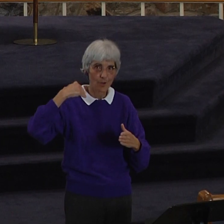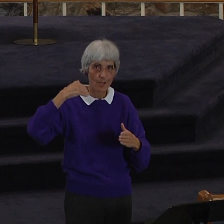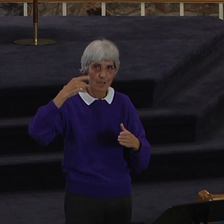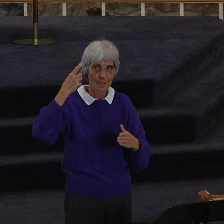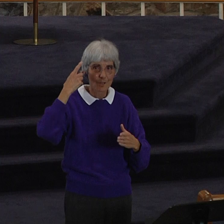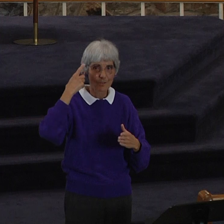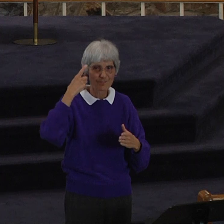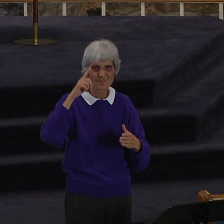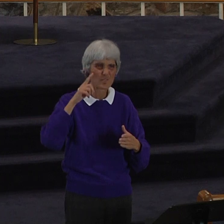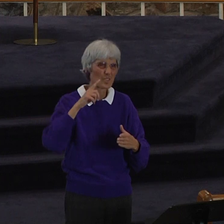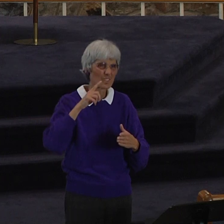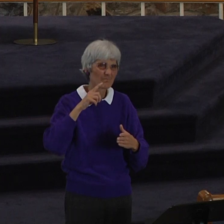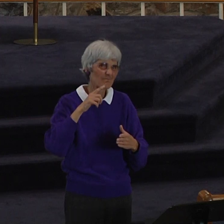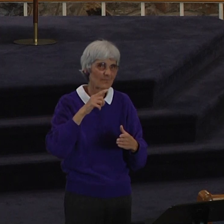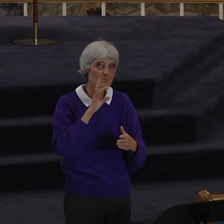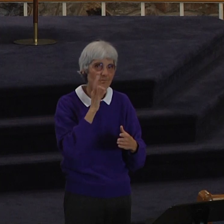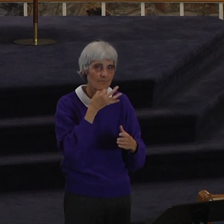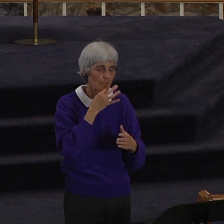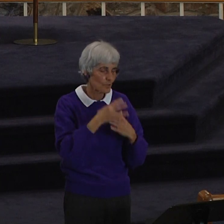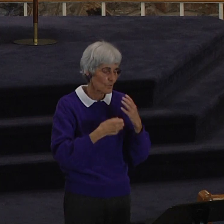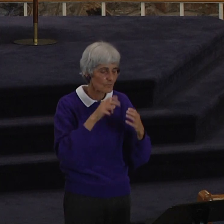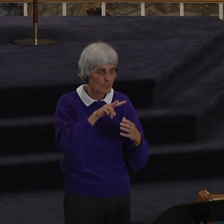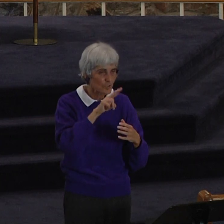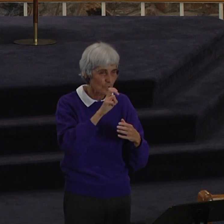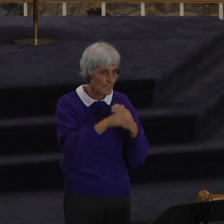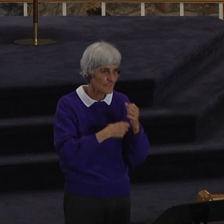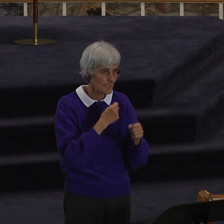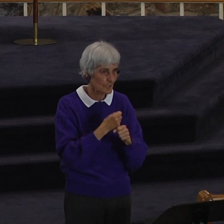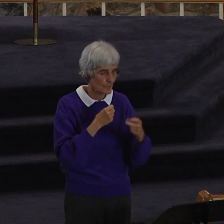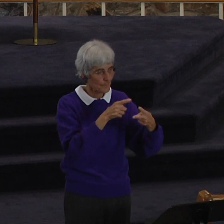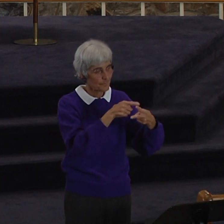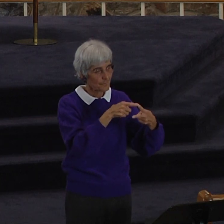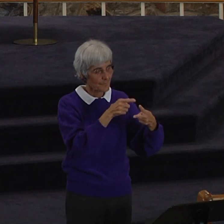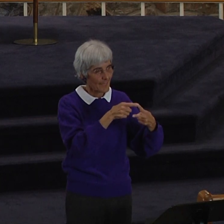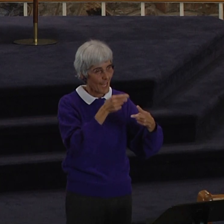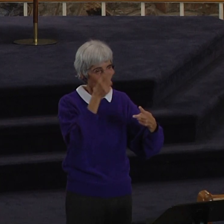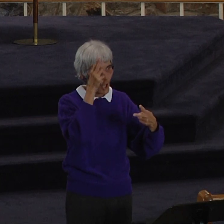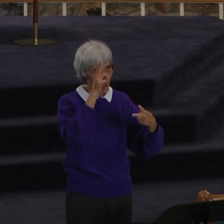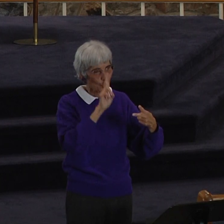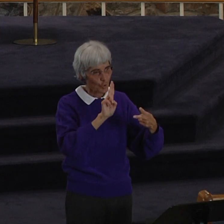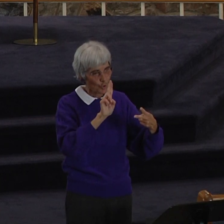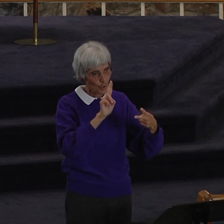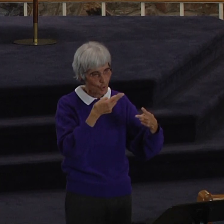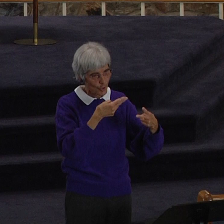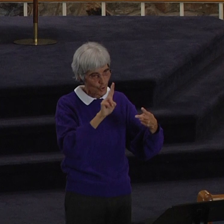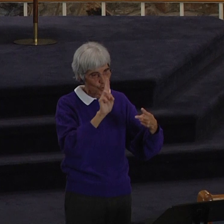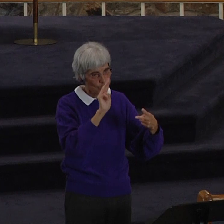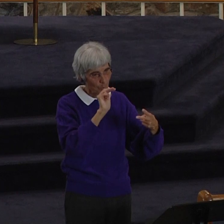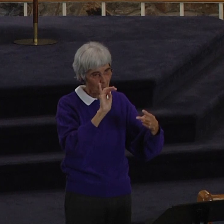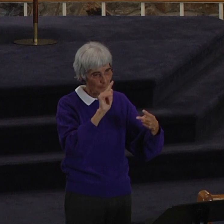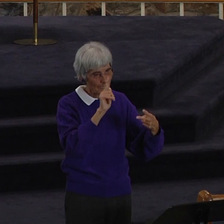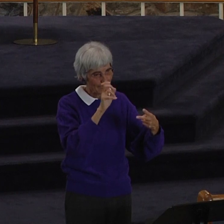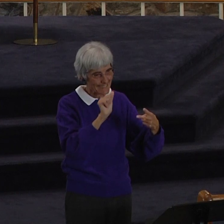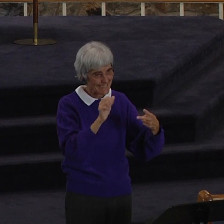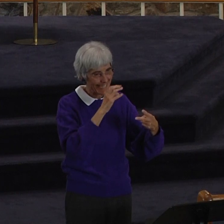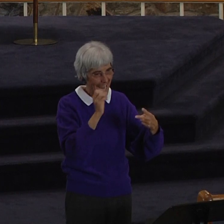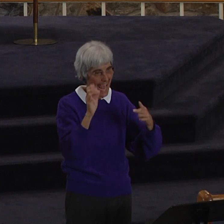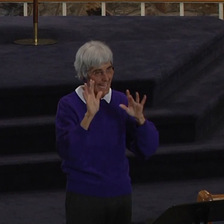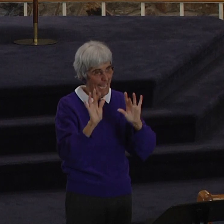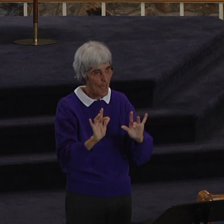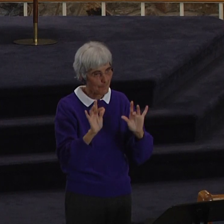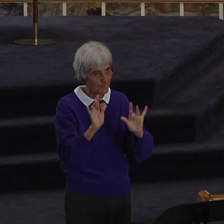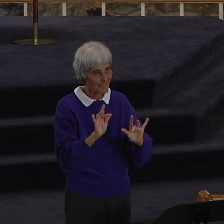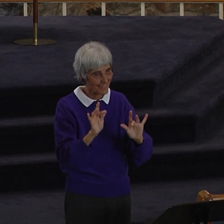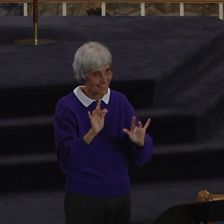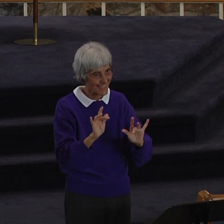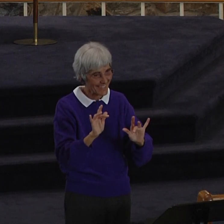for a couple hundred years. Those two traits, humility and empathy. You see,